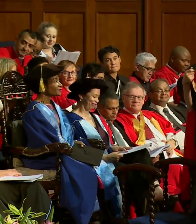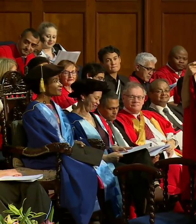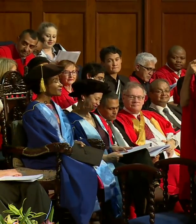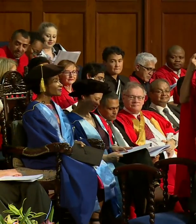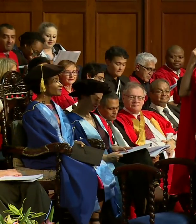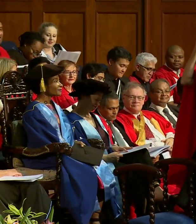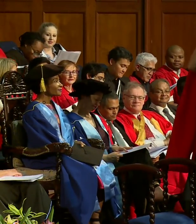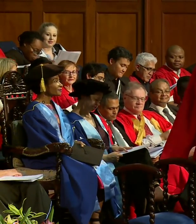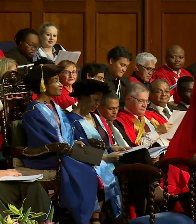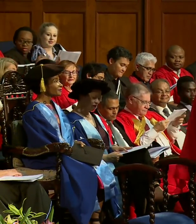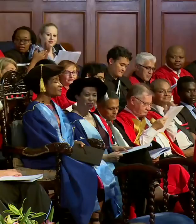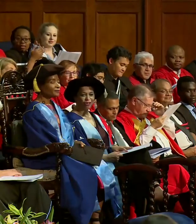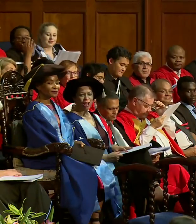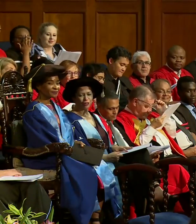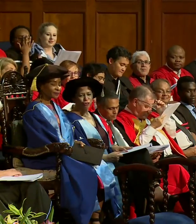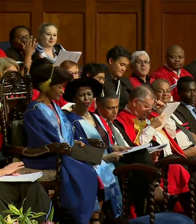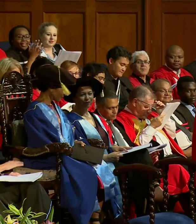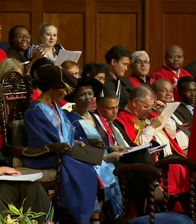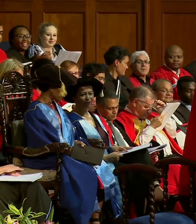Solange Dagama Seychelles.